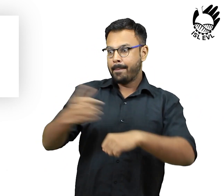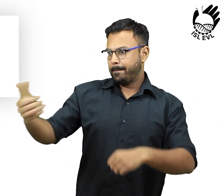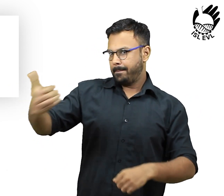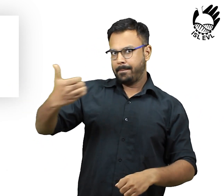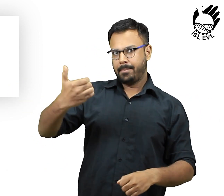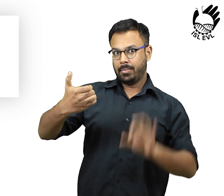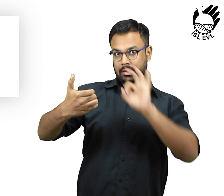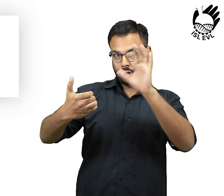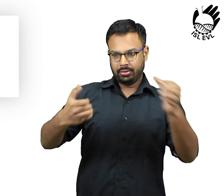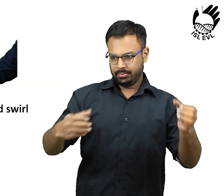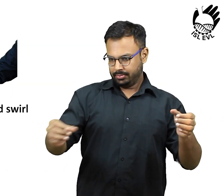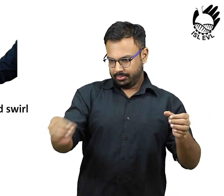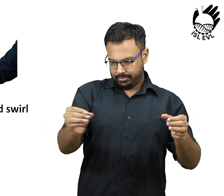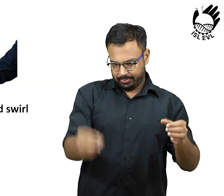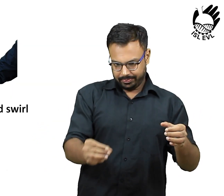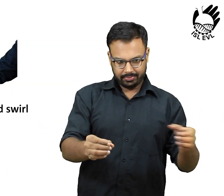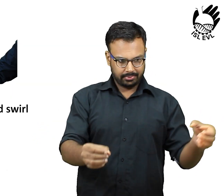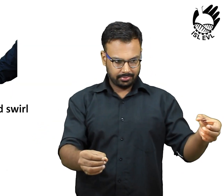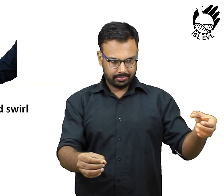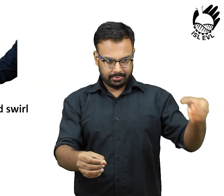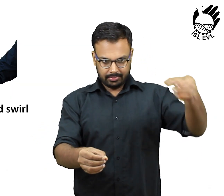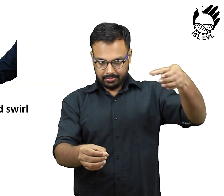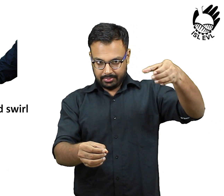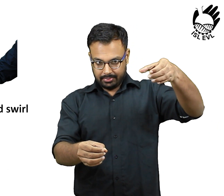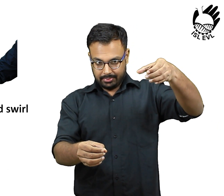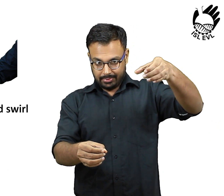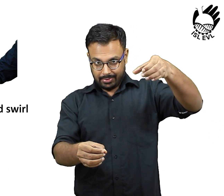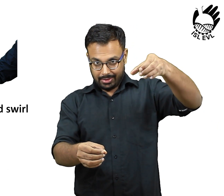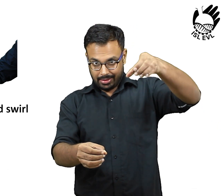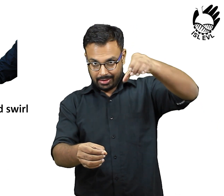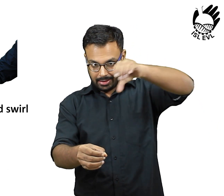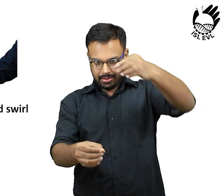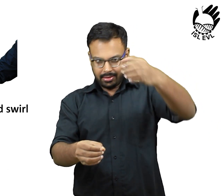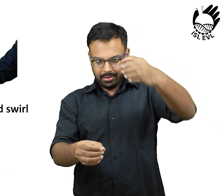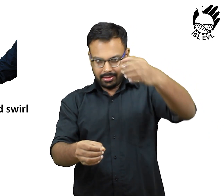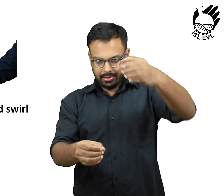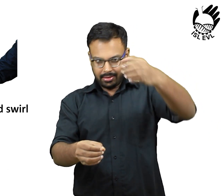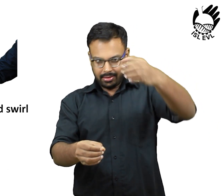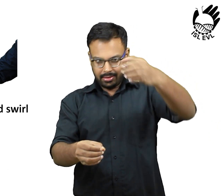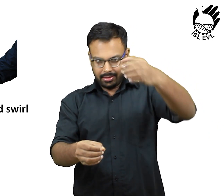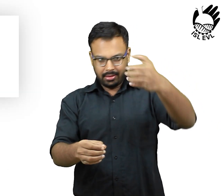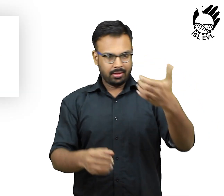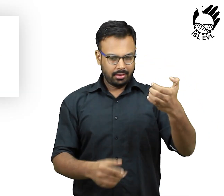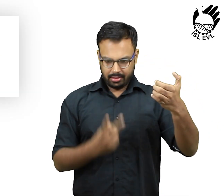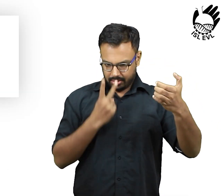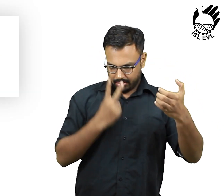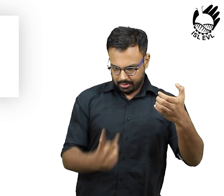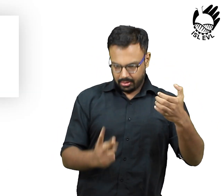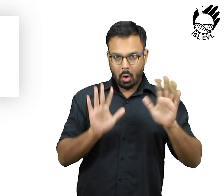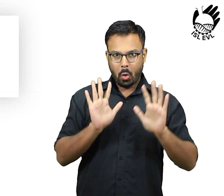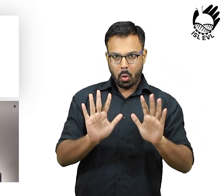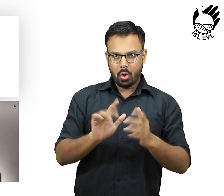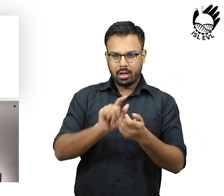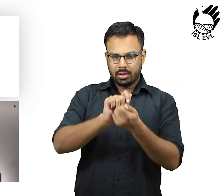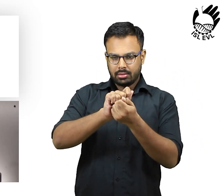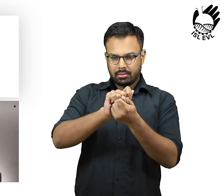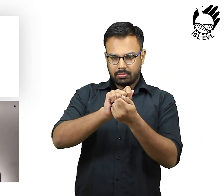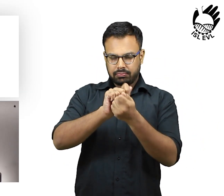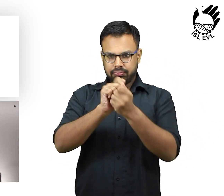Start the stop clock as you pour the solution B into the conical flask